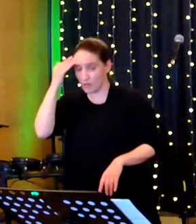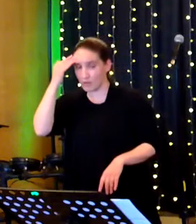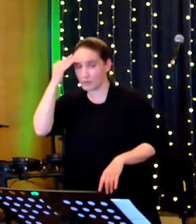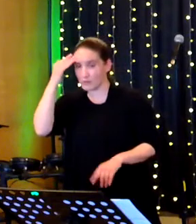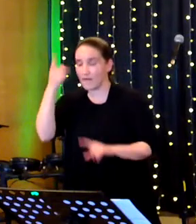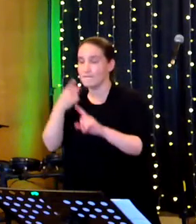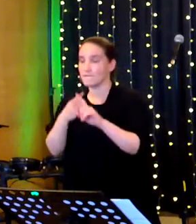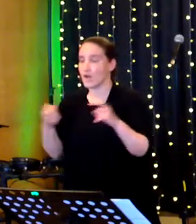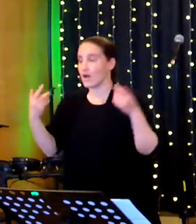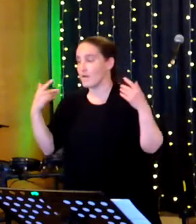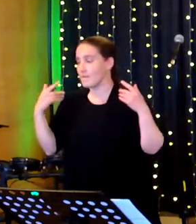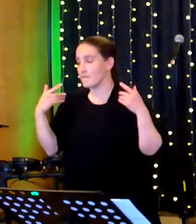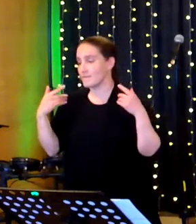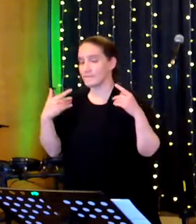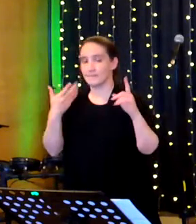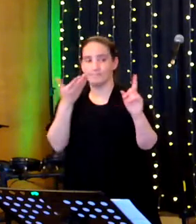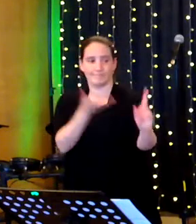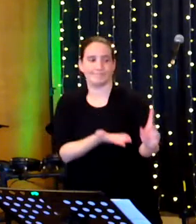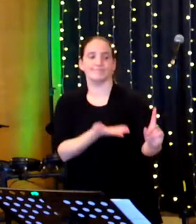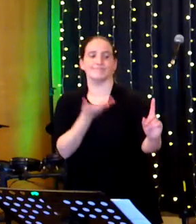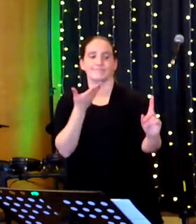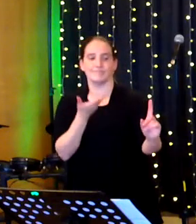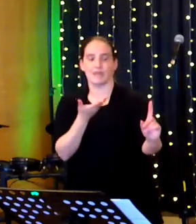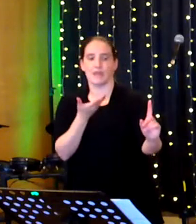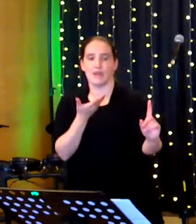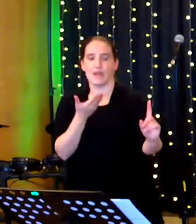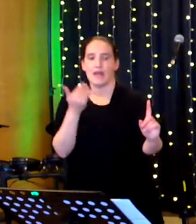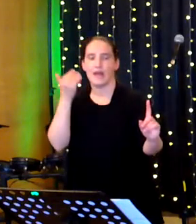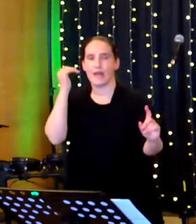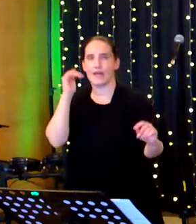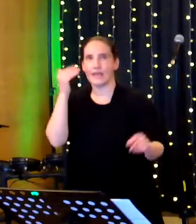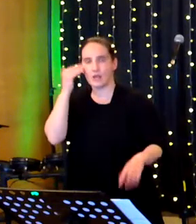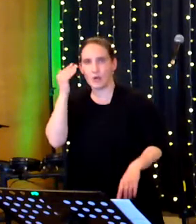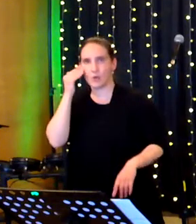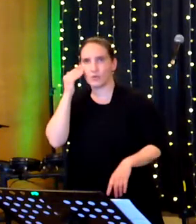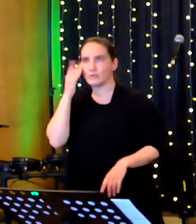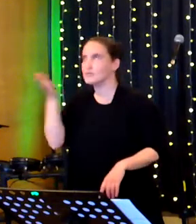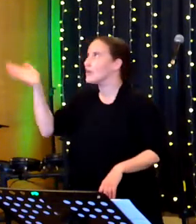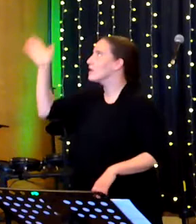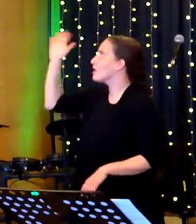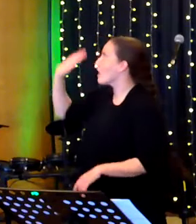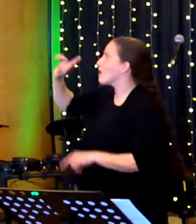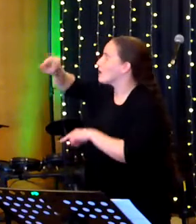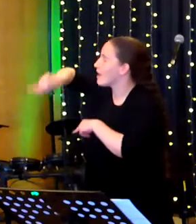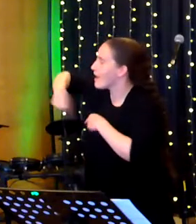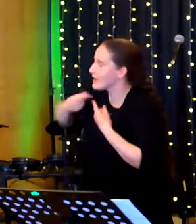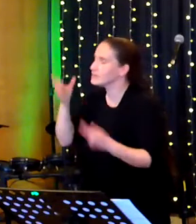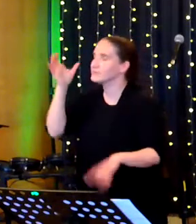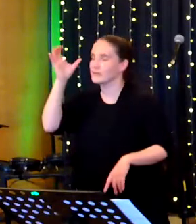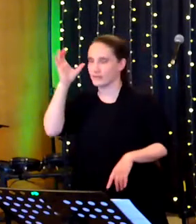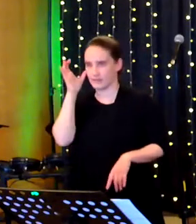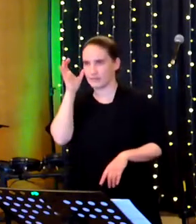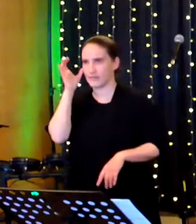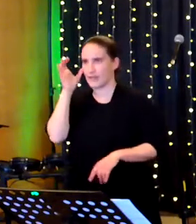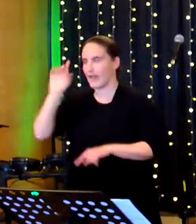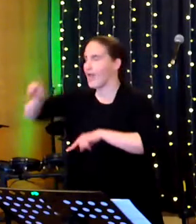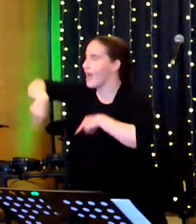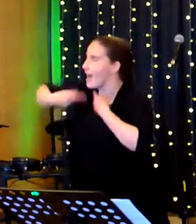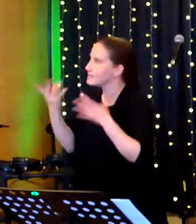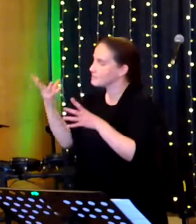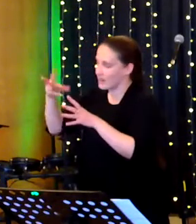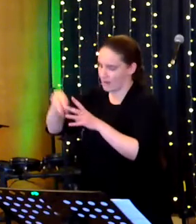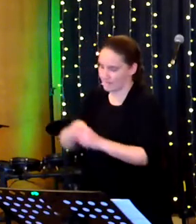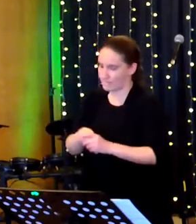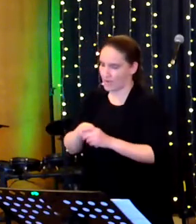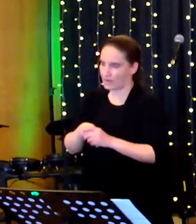us that he has heard him from the moment he began speaking. Just